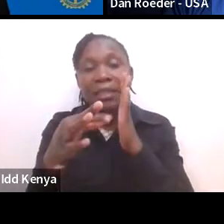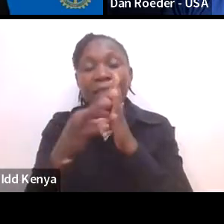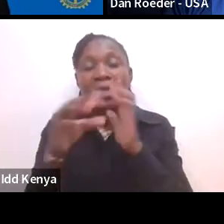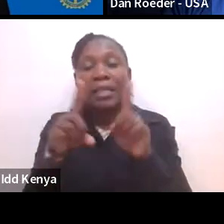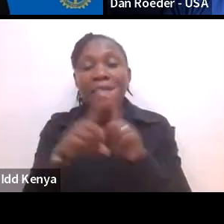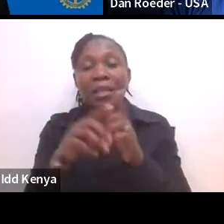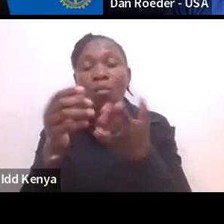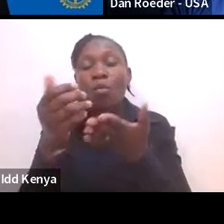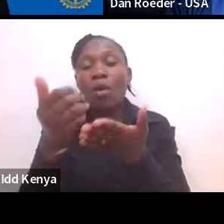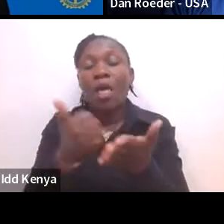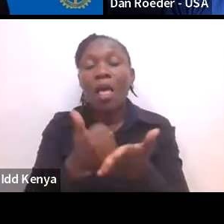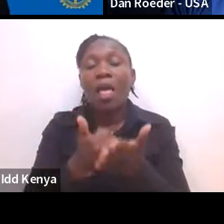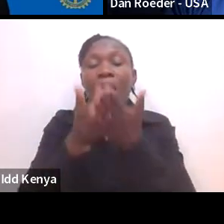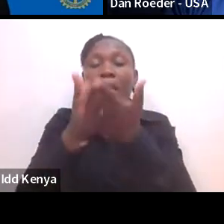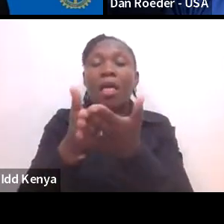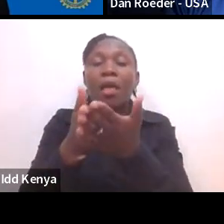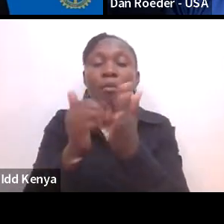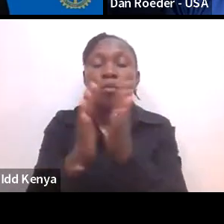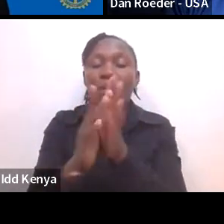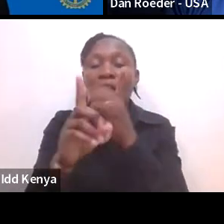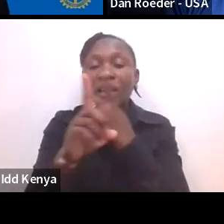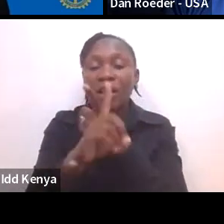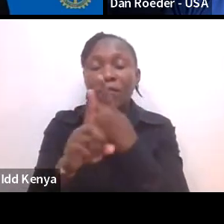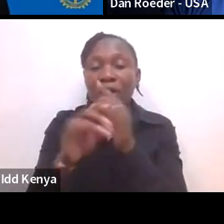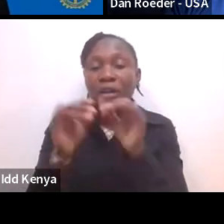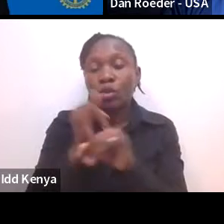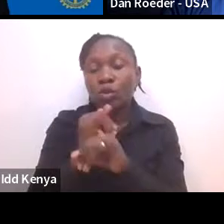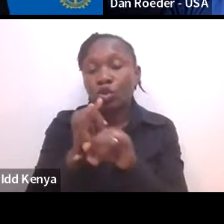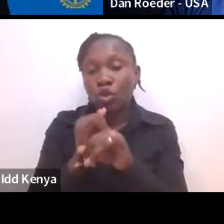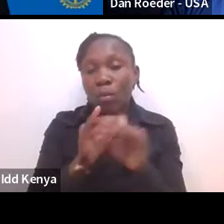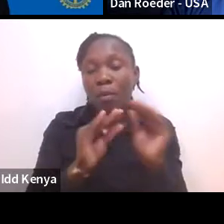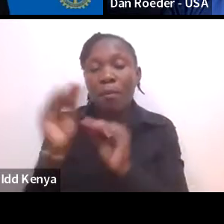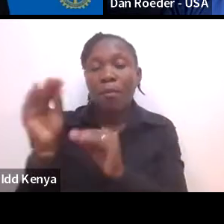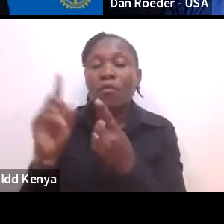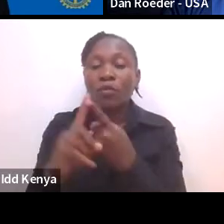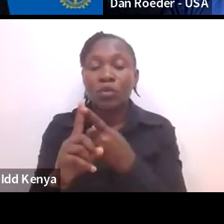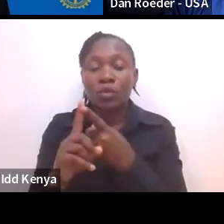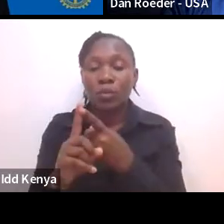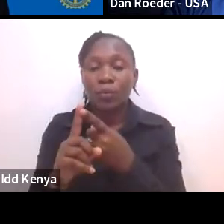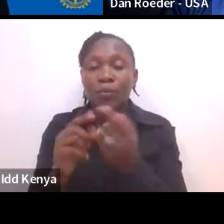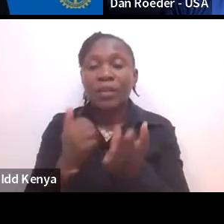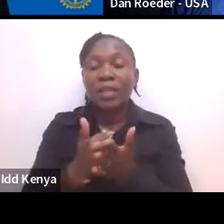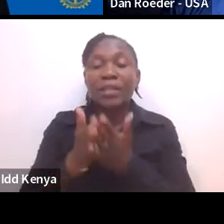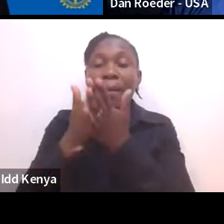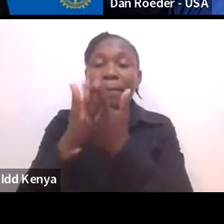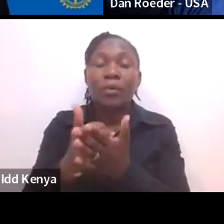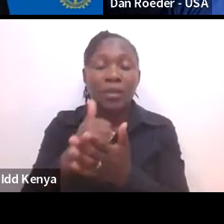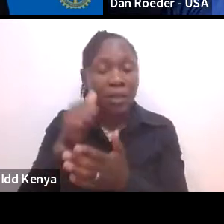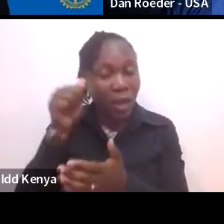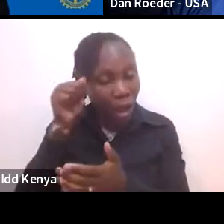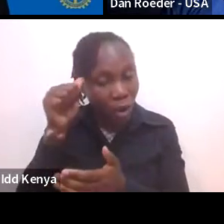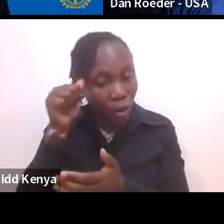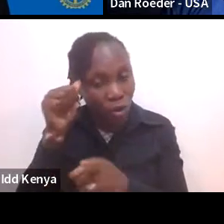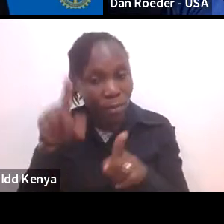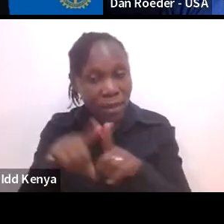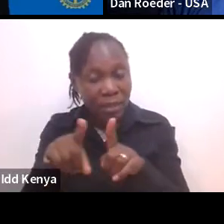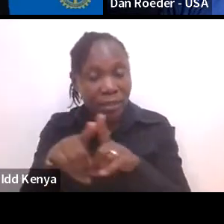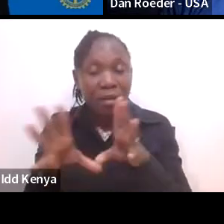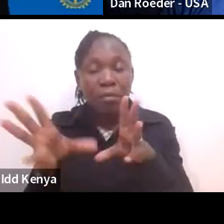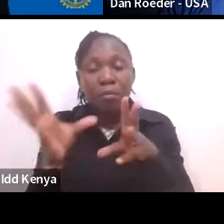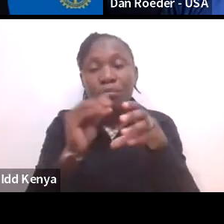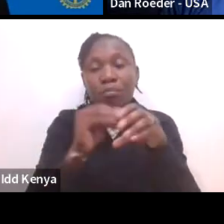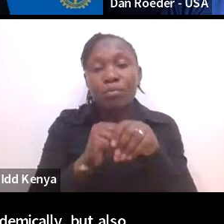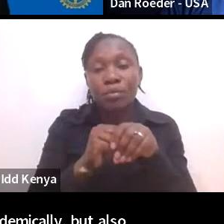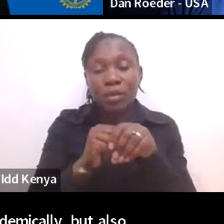with the different jobs that they're going to. So supporting them academically, but also embedding